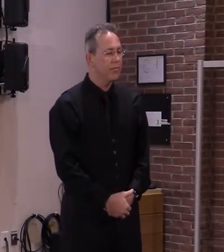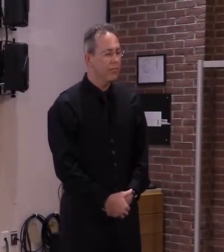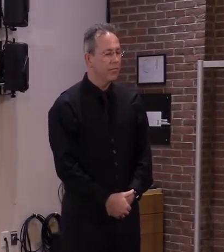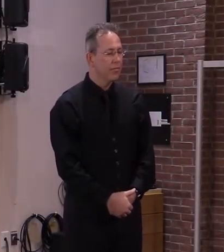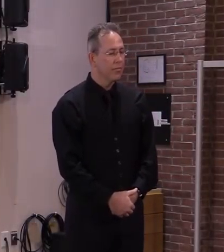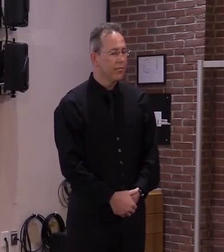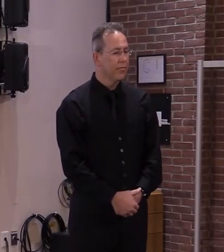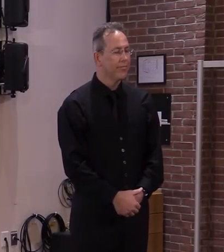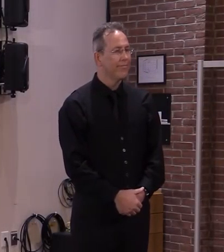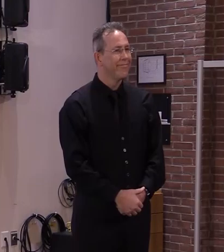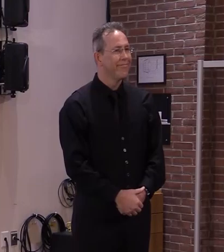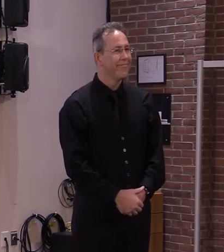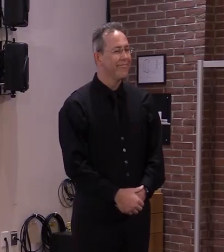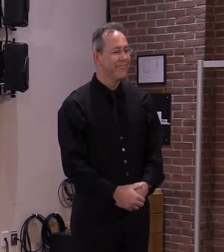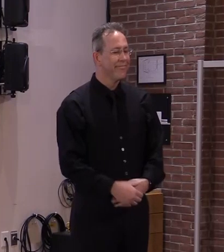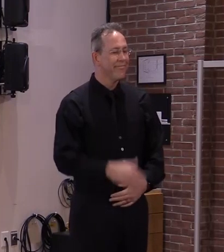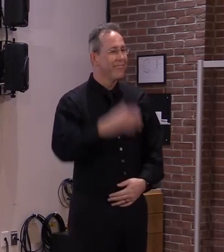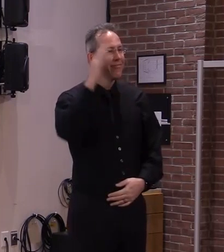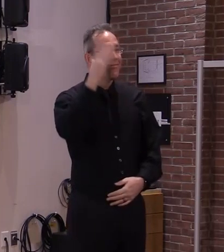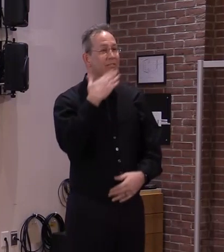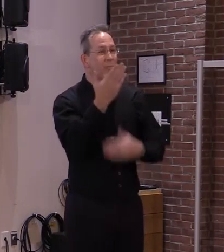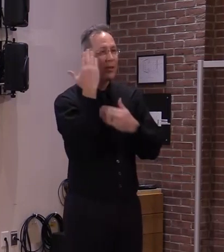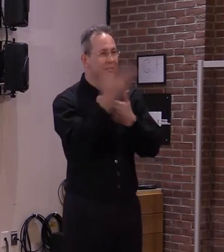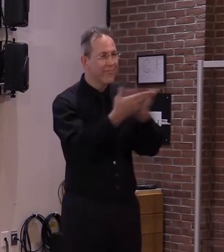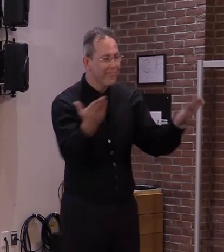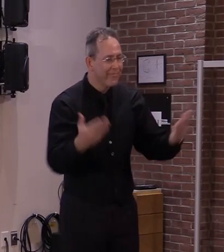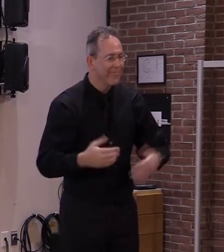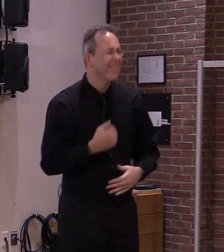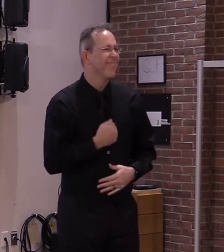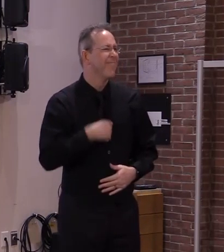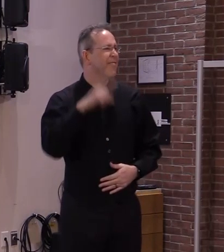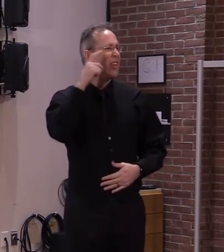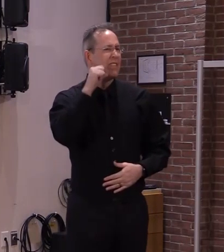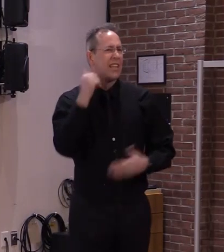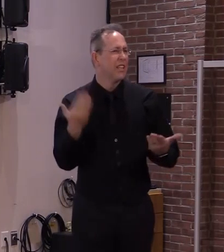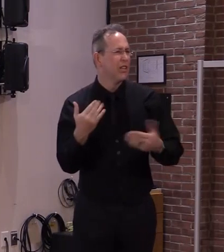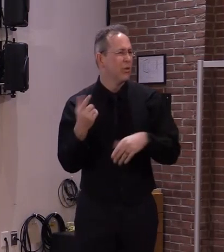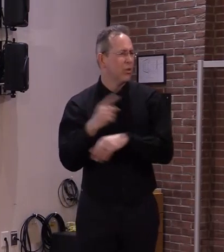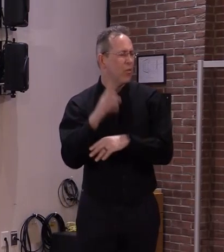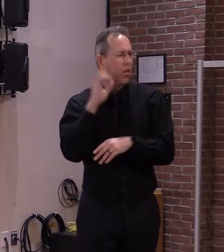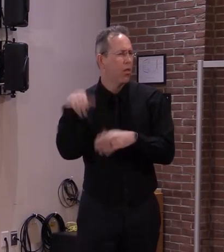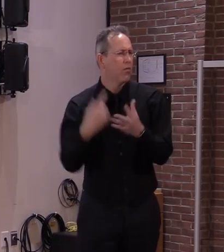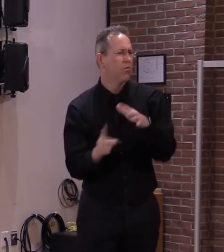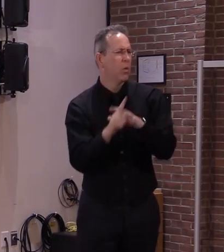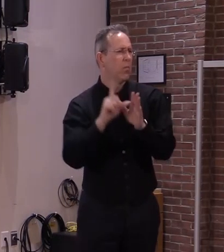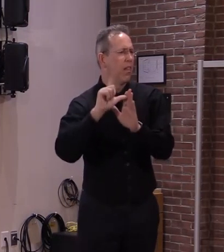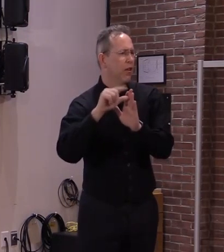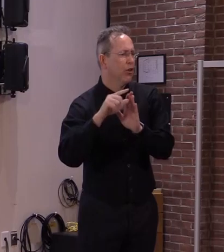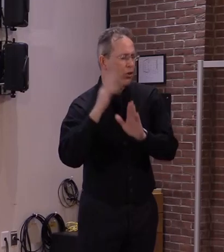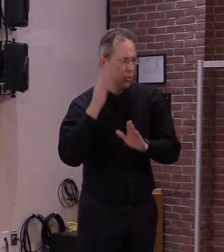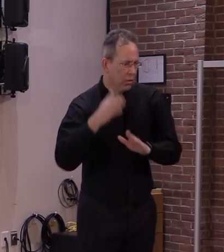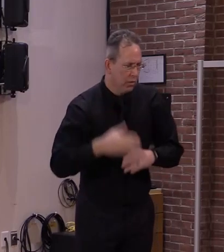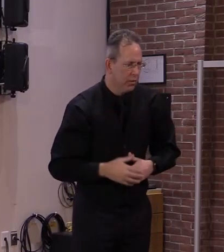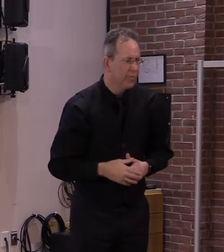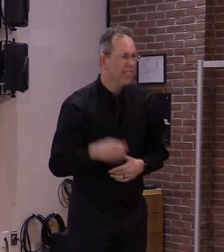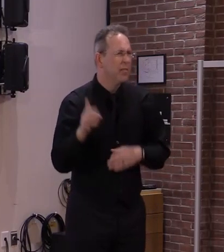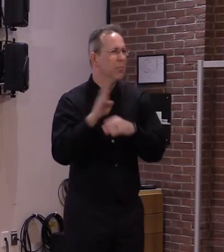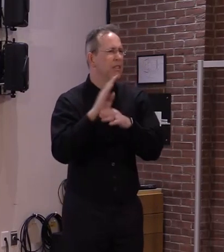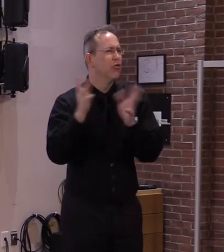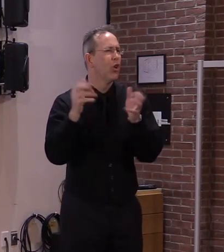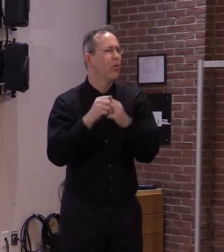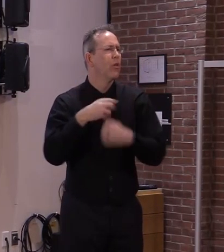Good morning, everyone. Governor Scott is currently on another call with fellow governors and White House officials, but he will be joining us